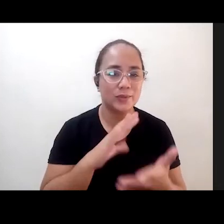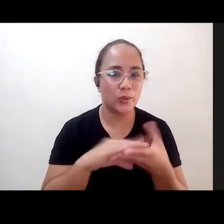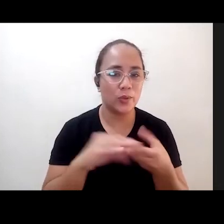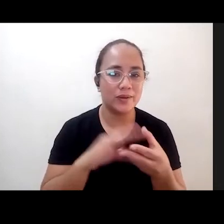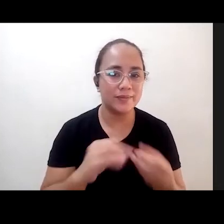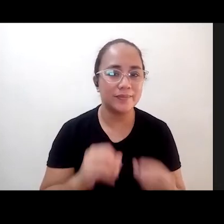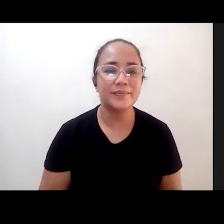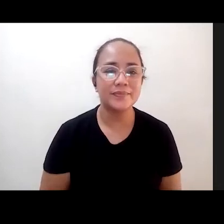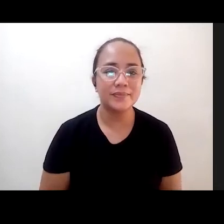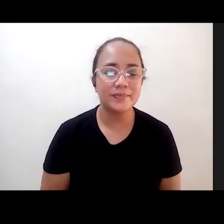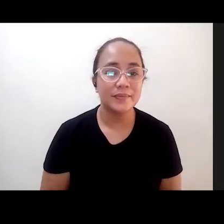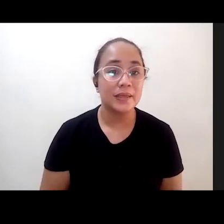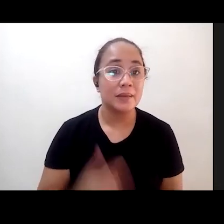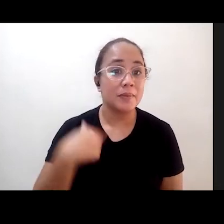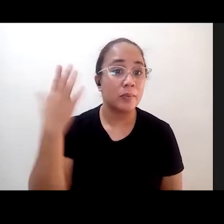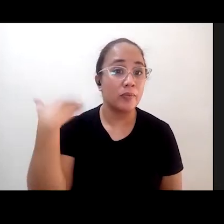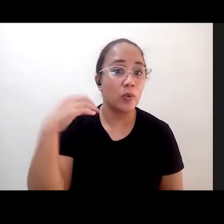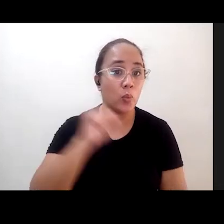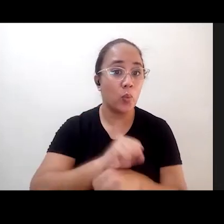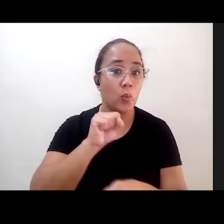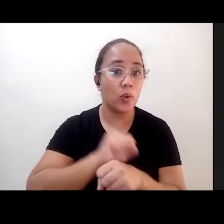When I was working in Cambodia,